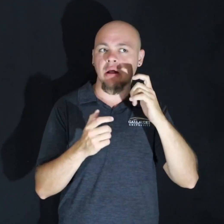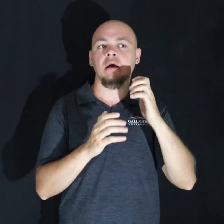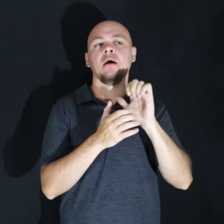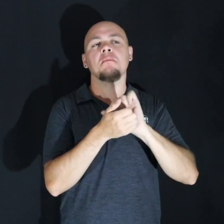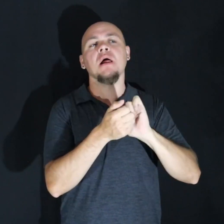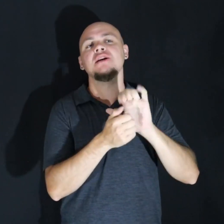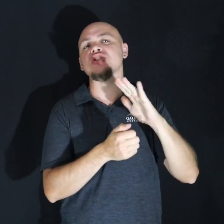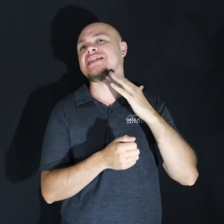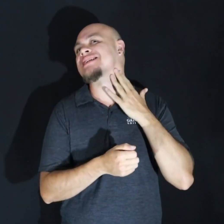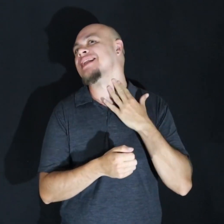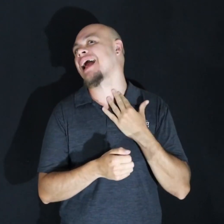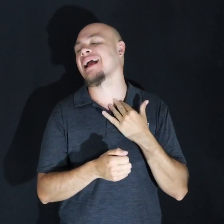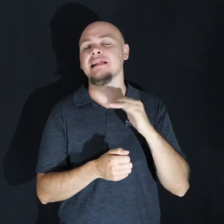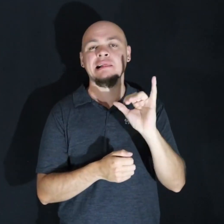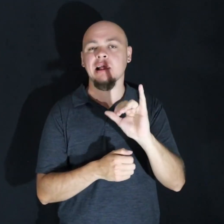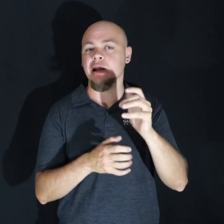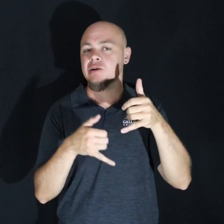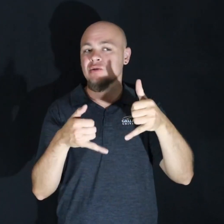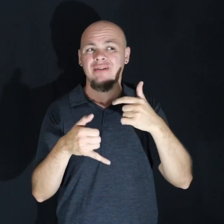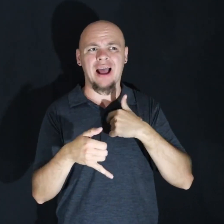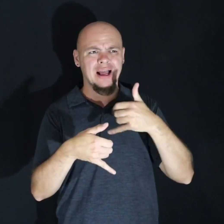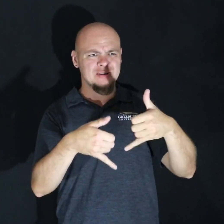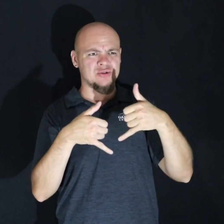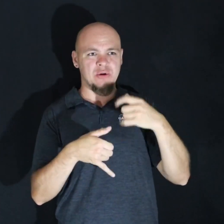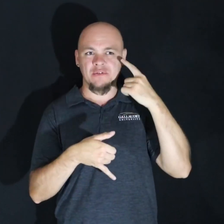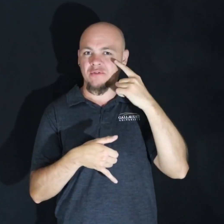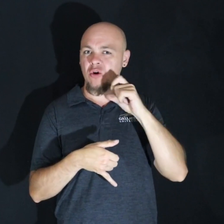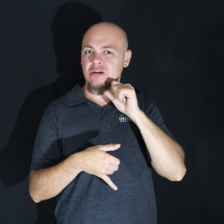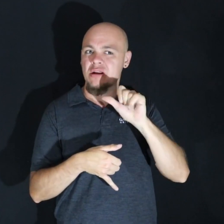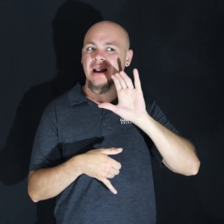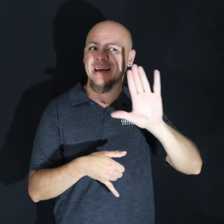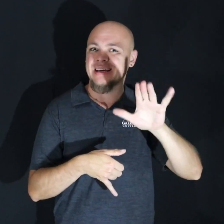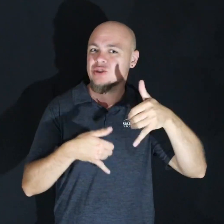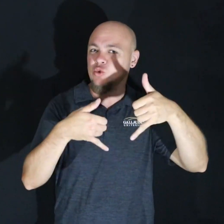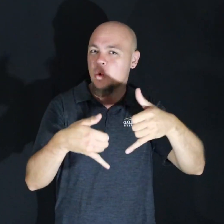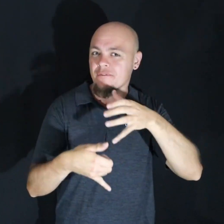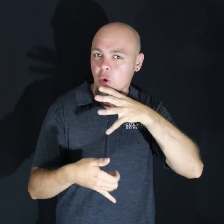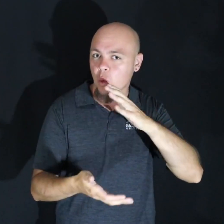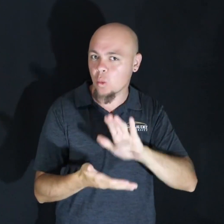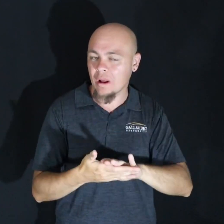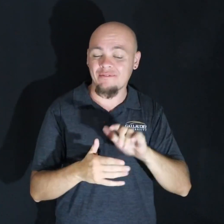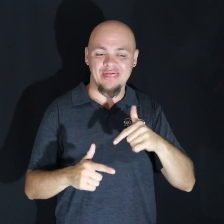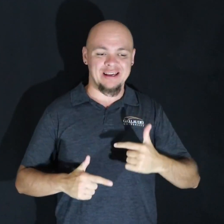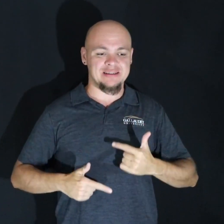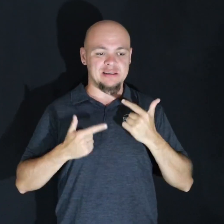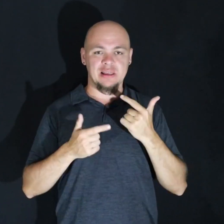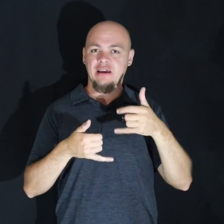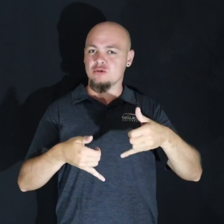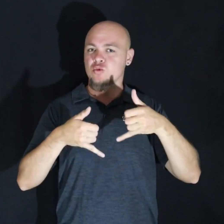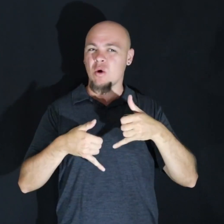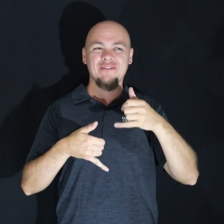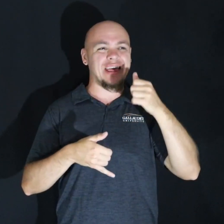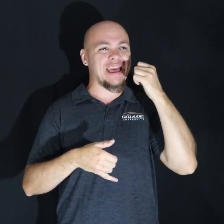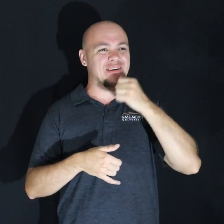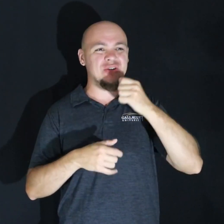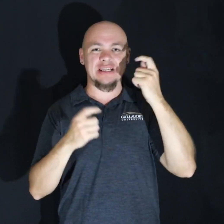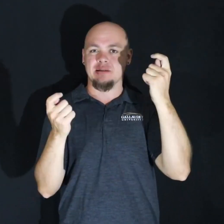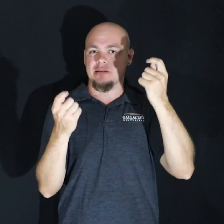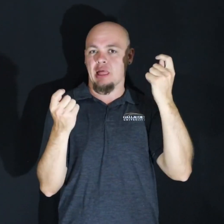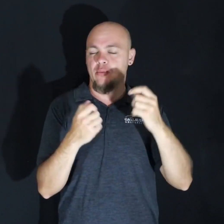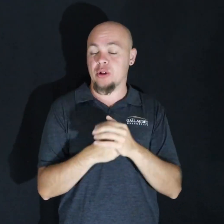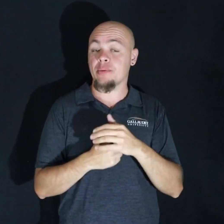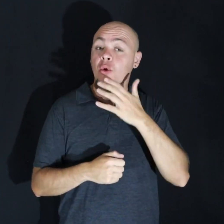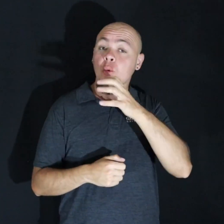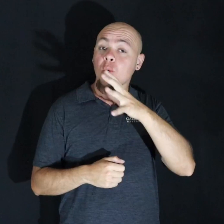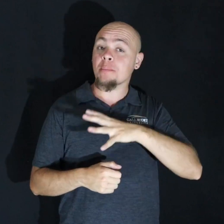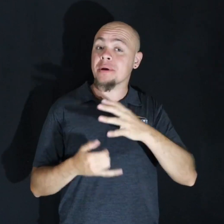a trophy. I deserve a trophy for not being his trophy wife. This trophy life is celebrated every day. The woman